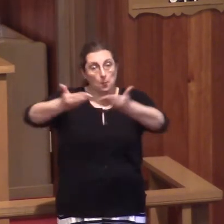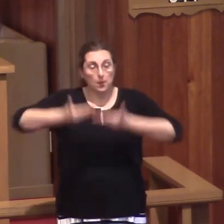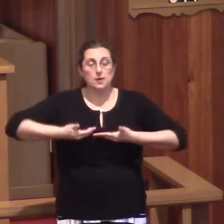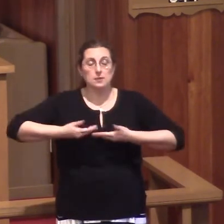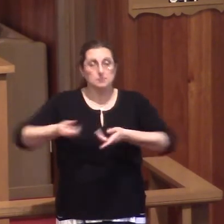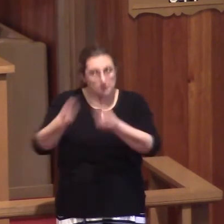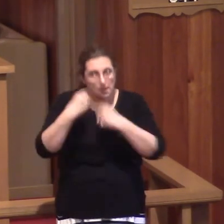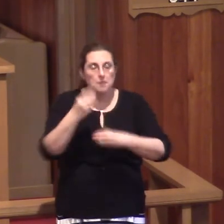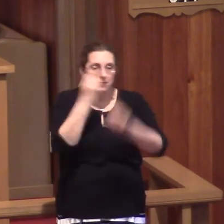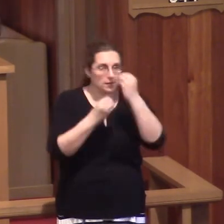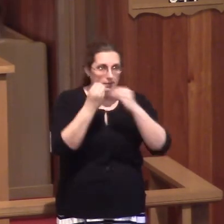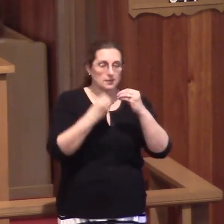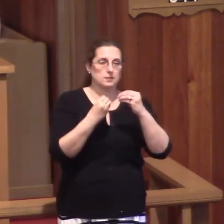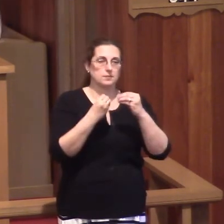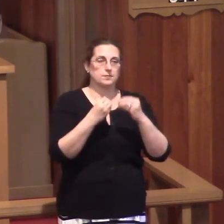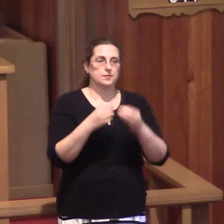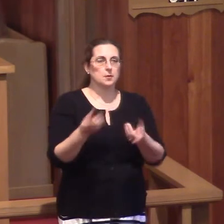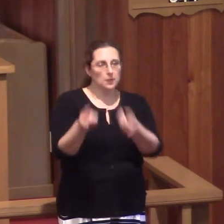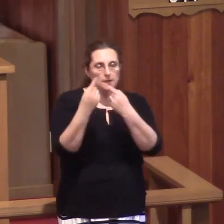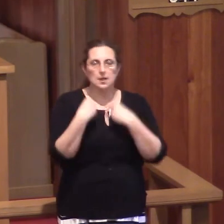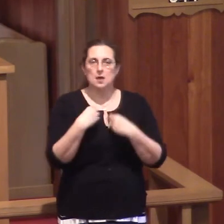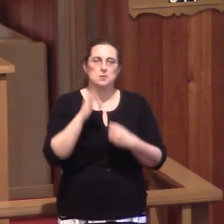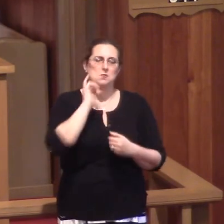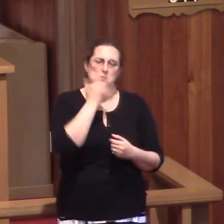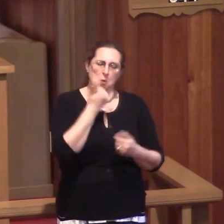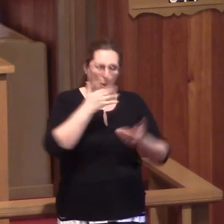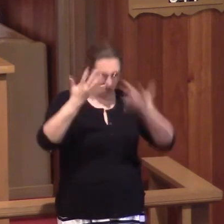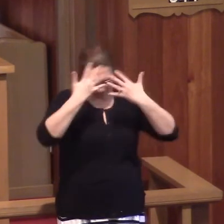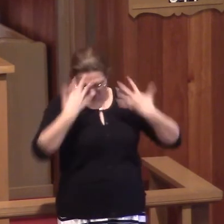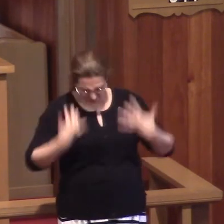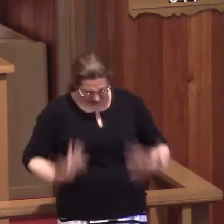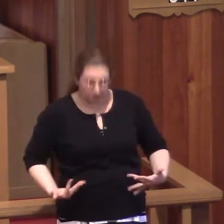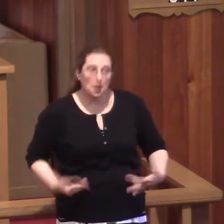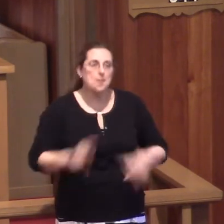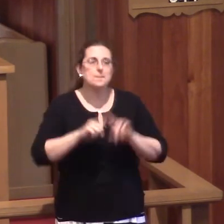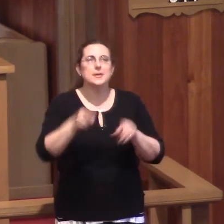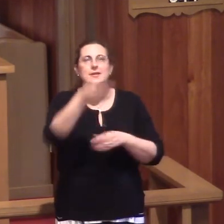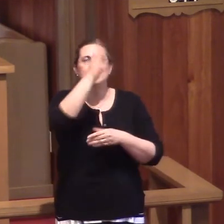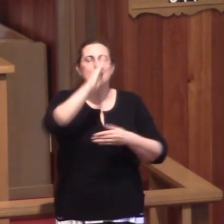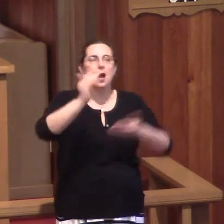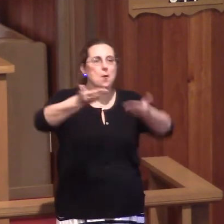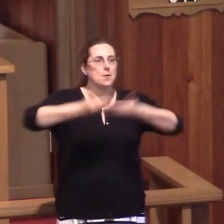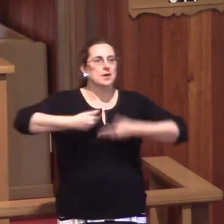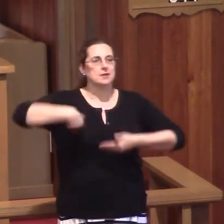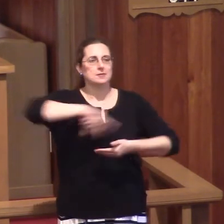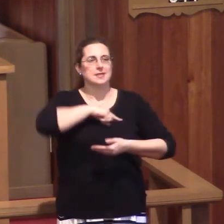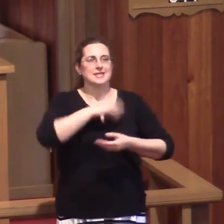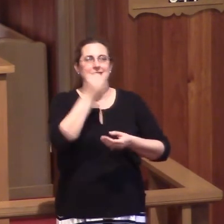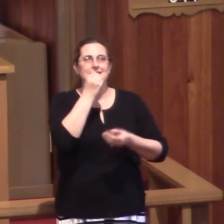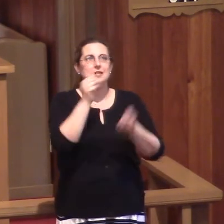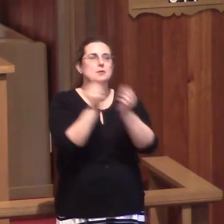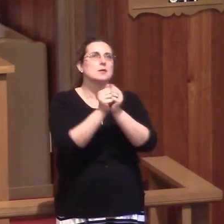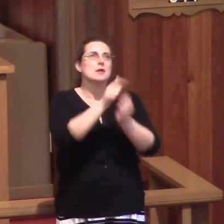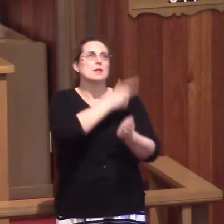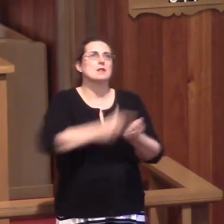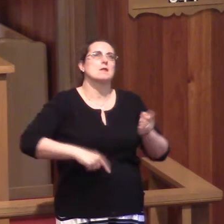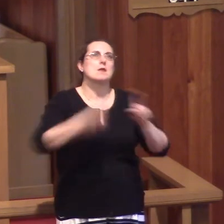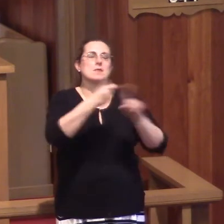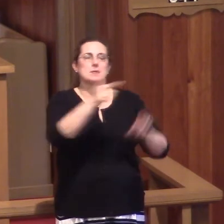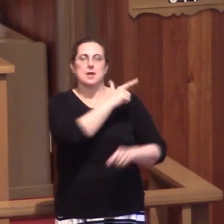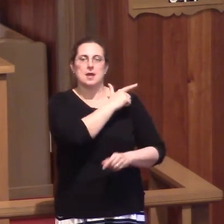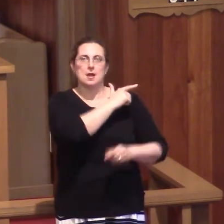We come with Our impurities And deformities And we are Welcomed to the table To eat with The Lord of heaven And earth.